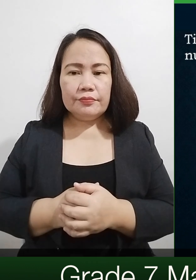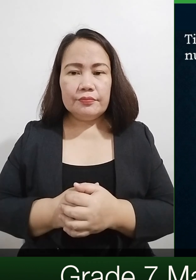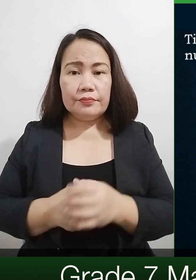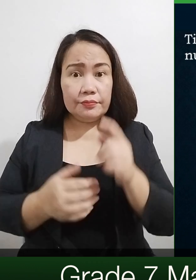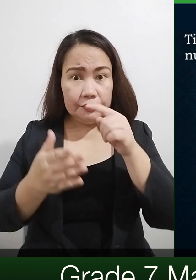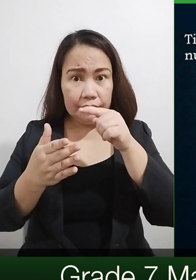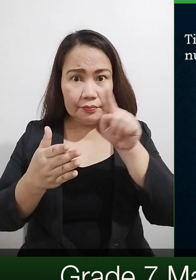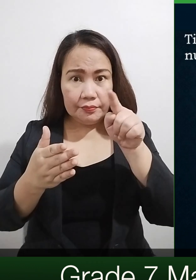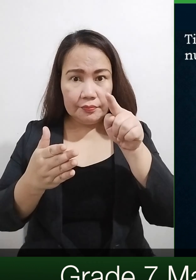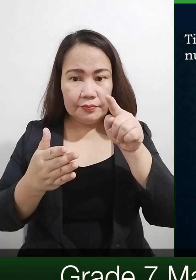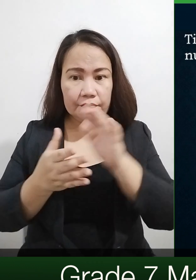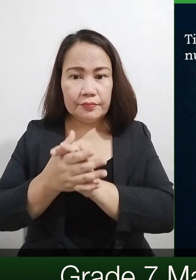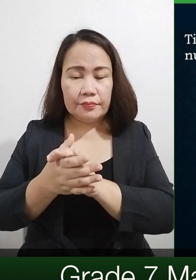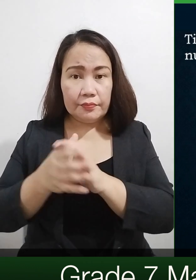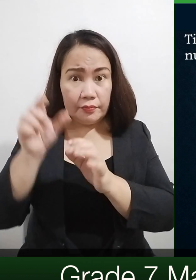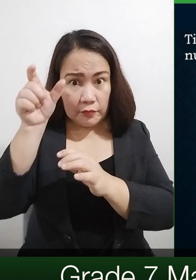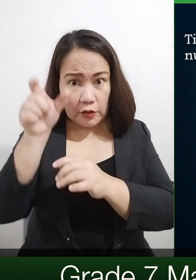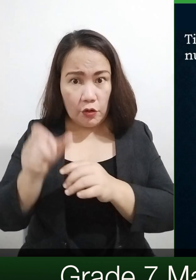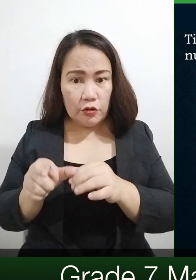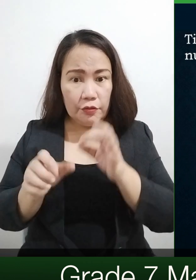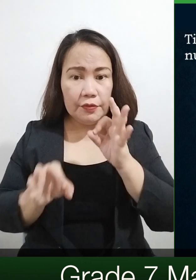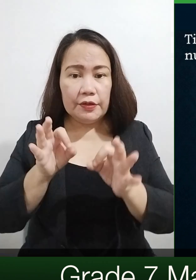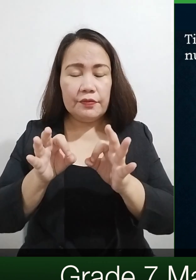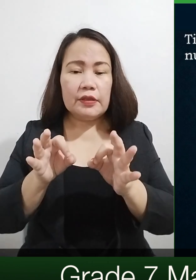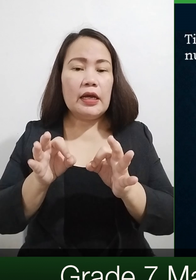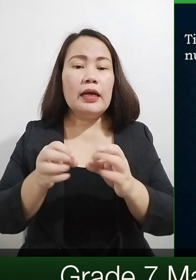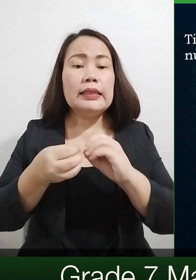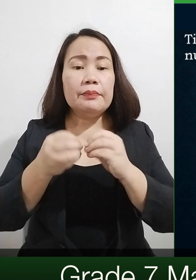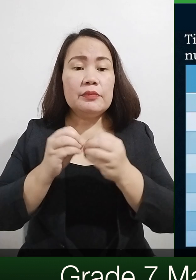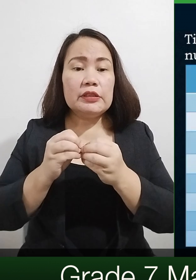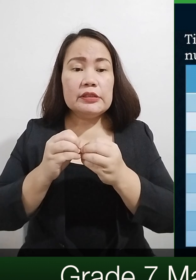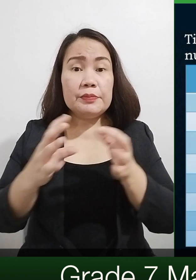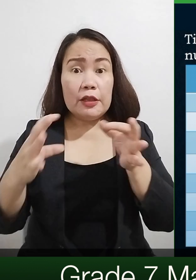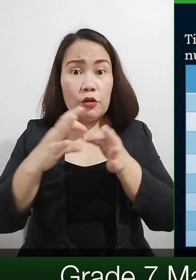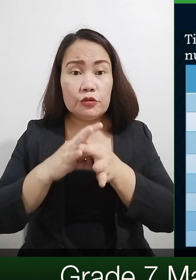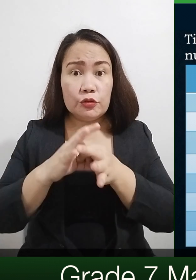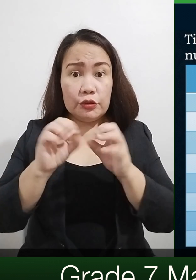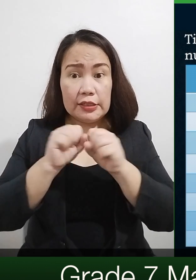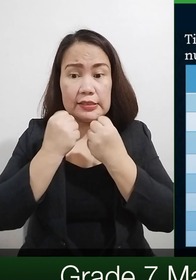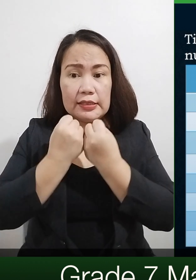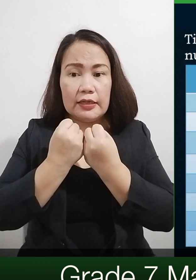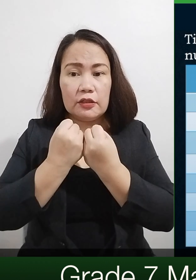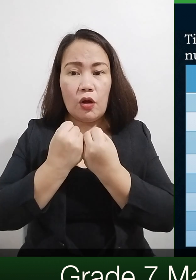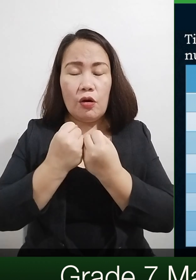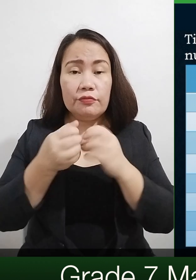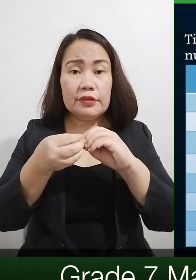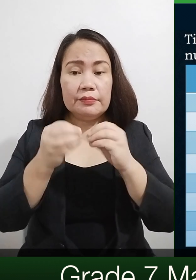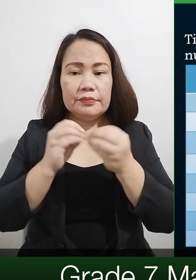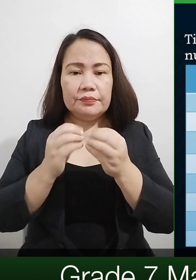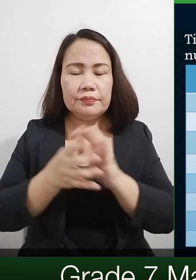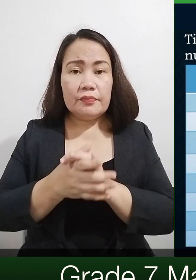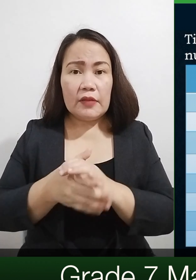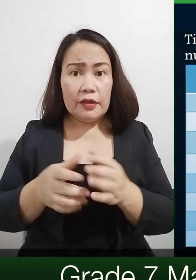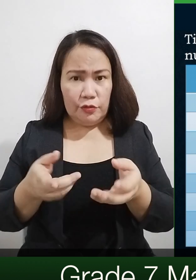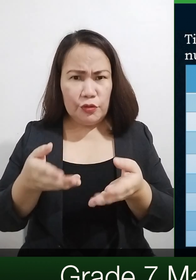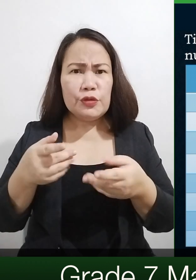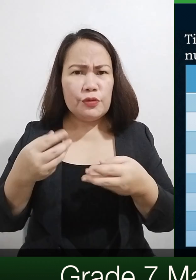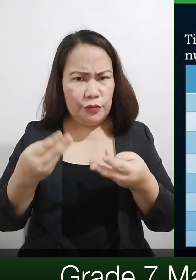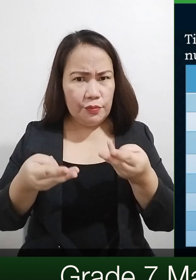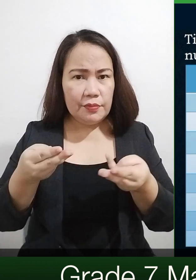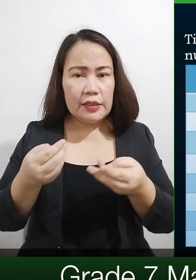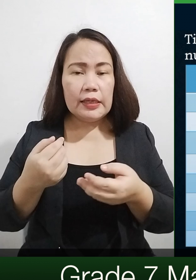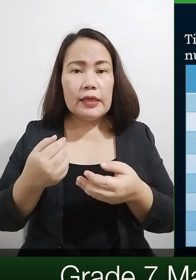So, tick the column if the given number belongs to the set of numbers. So, I have here, you may pause the video so you can